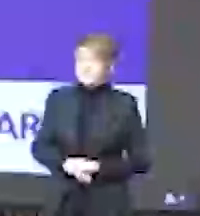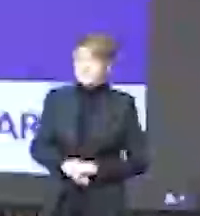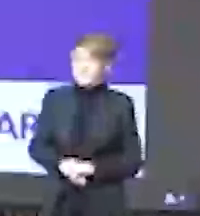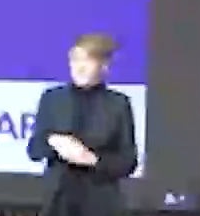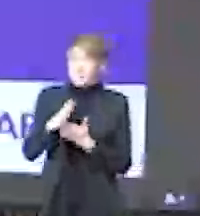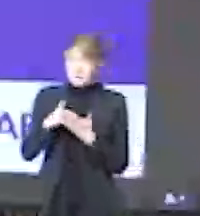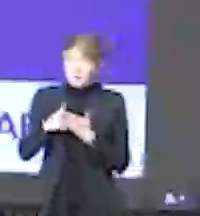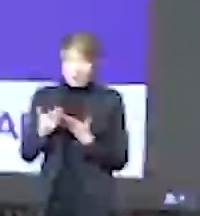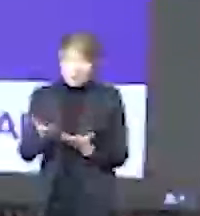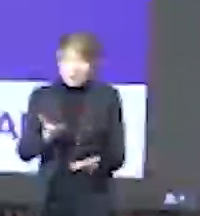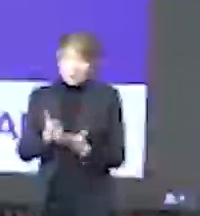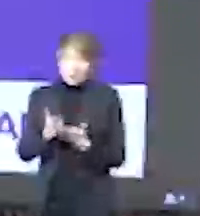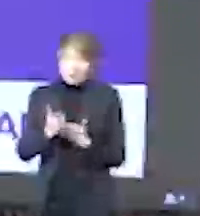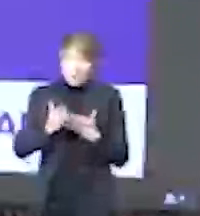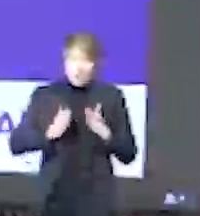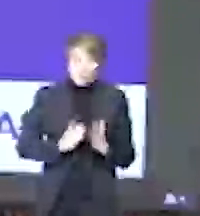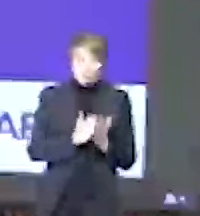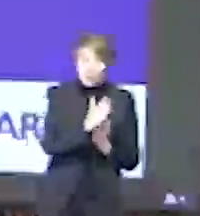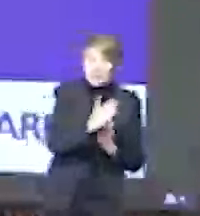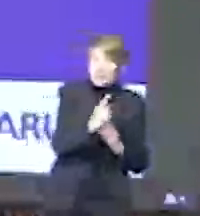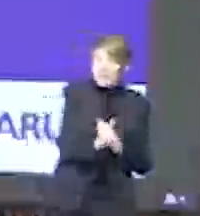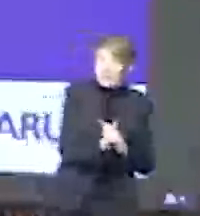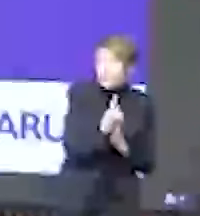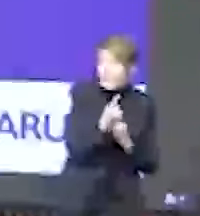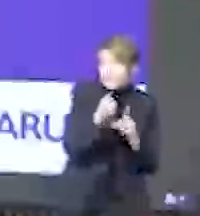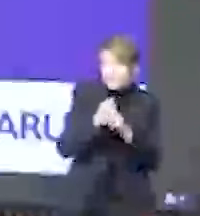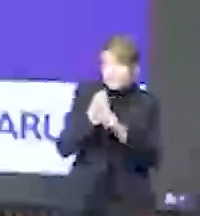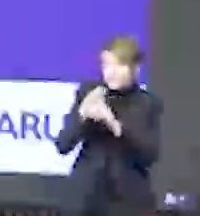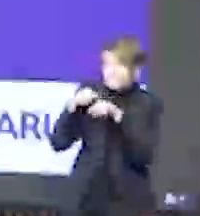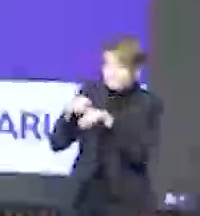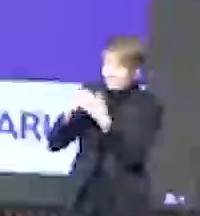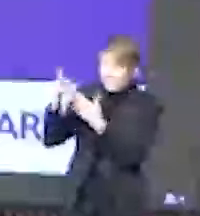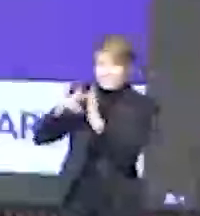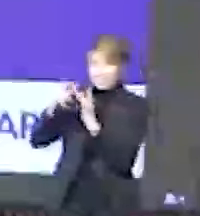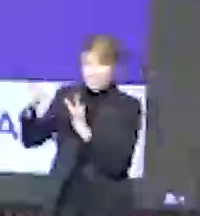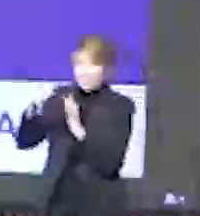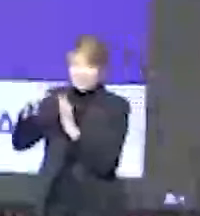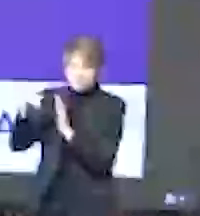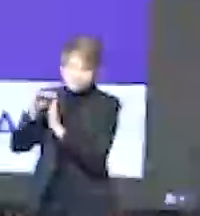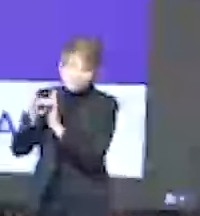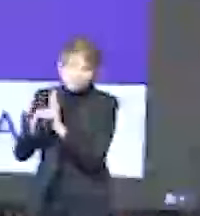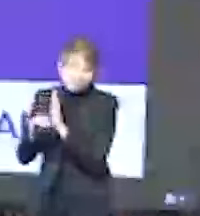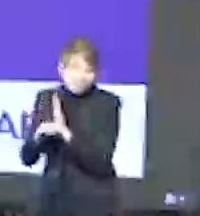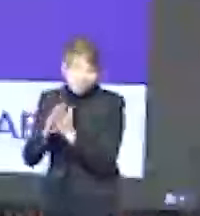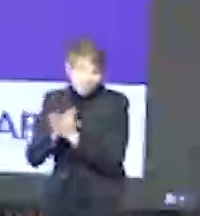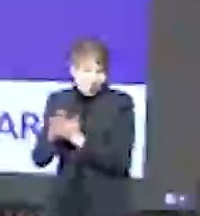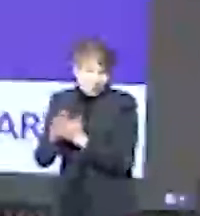is individual advocacy, human rights based on the Victorian Charter of Human Rights. But we do that statewide.